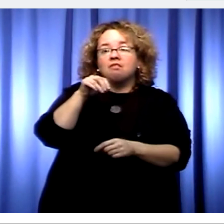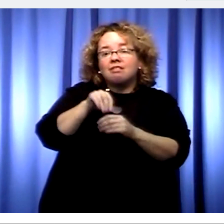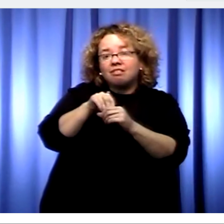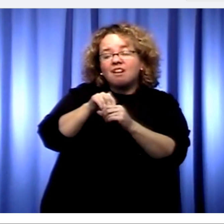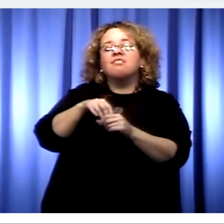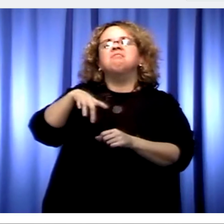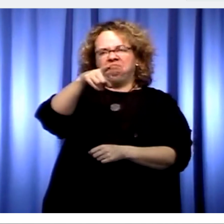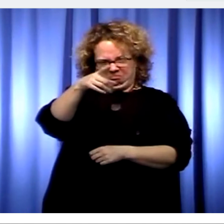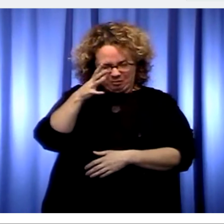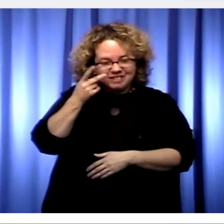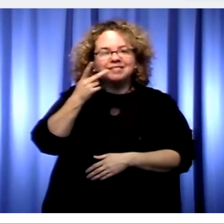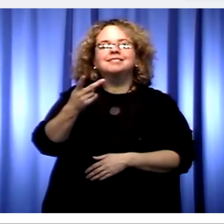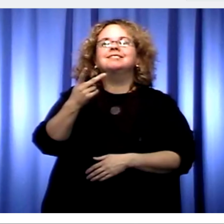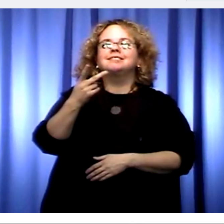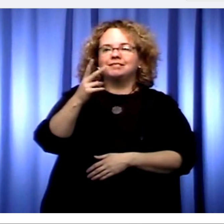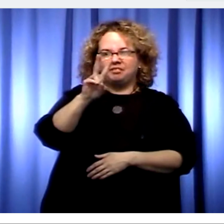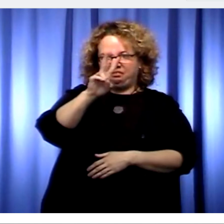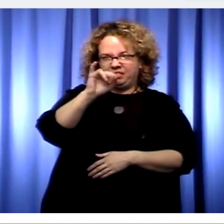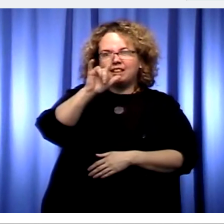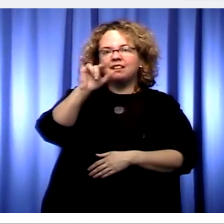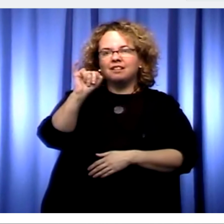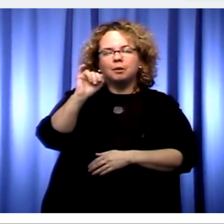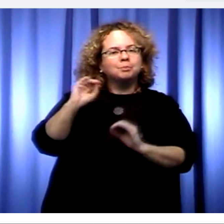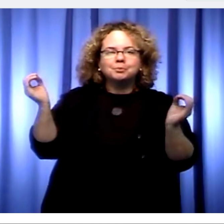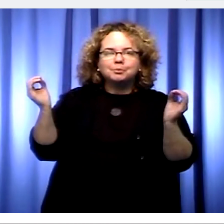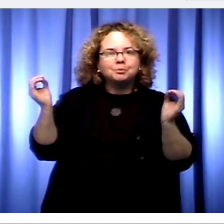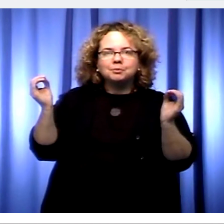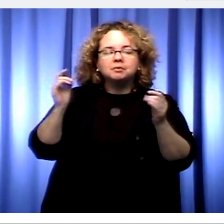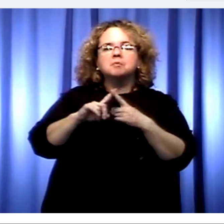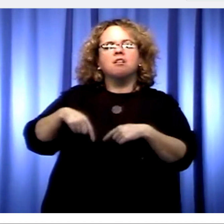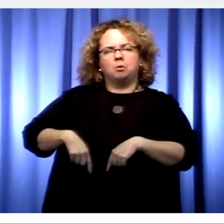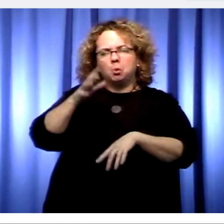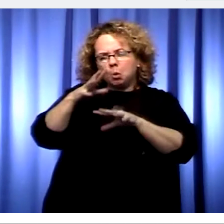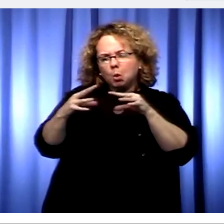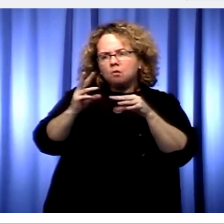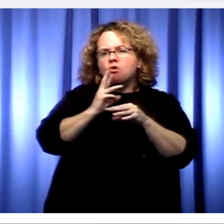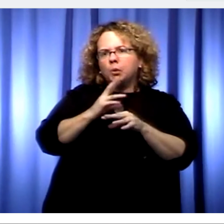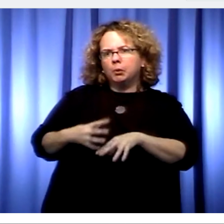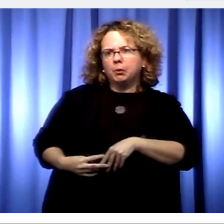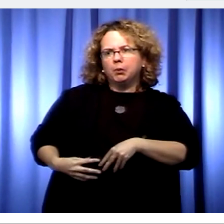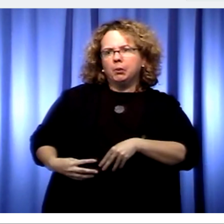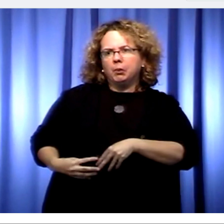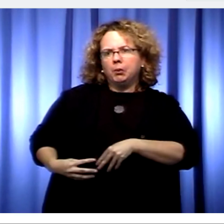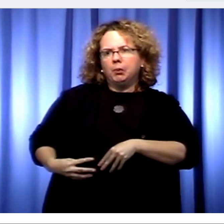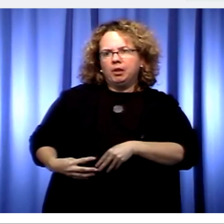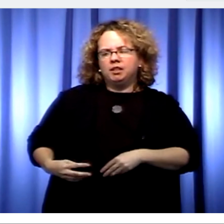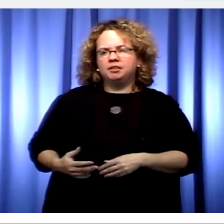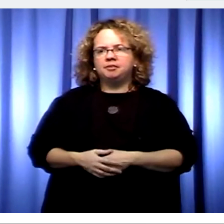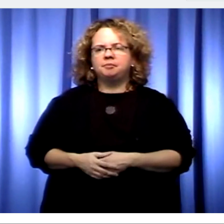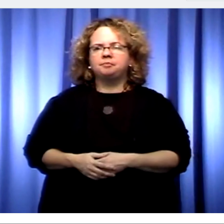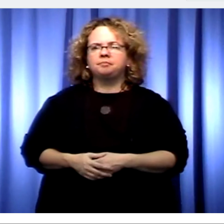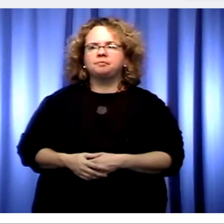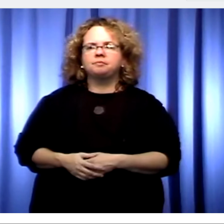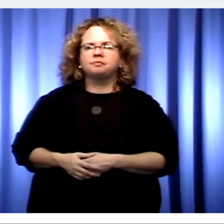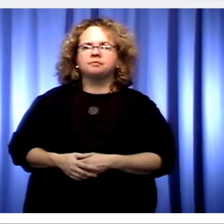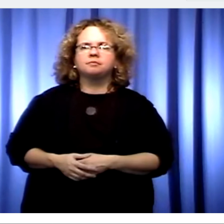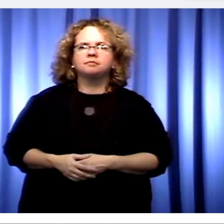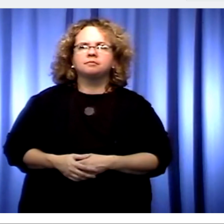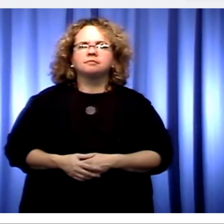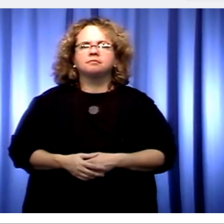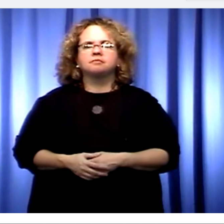food further and collecting different portions of the important parts of the food, it moves to the large intestine, which is also called the